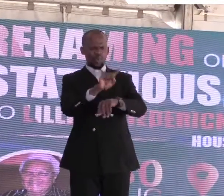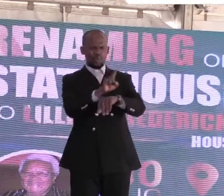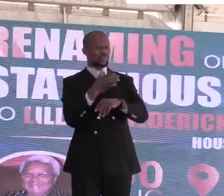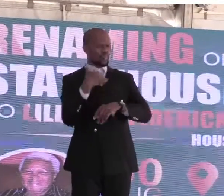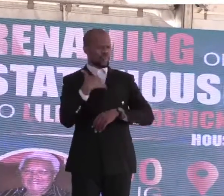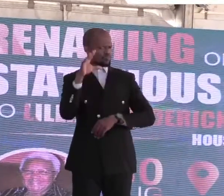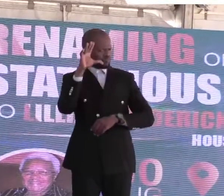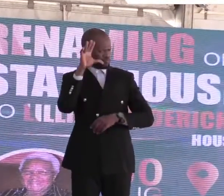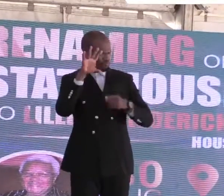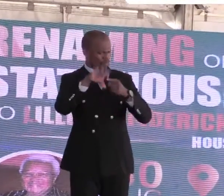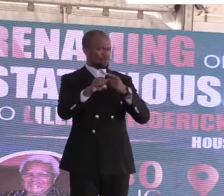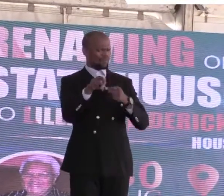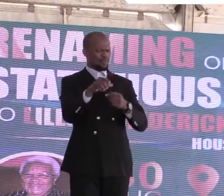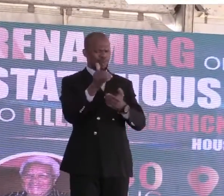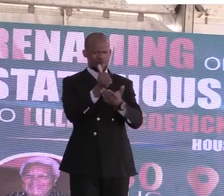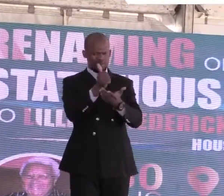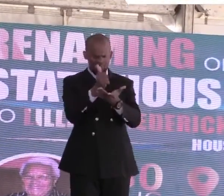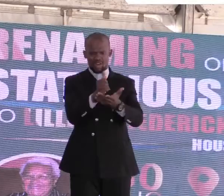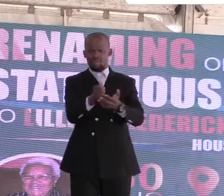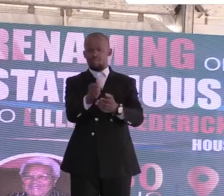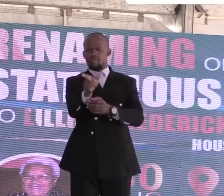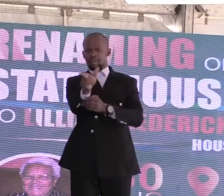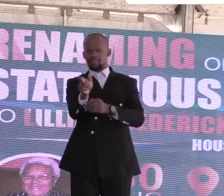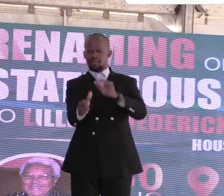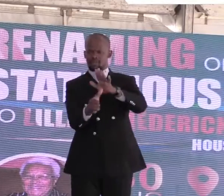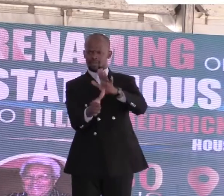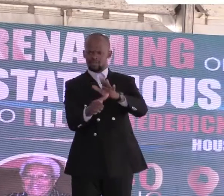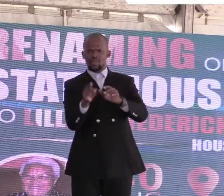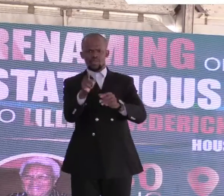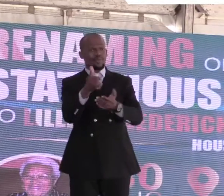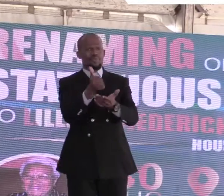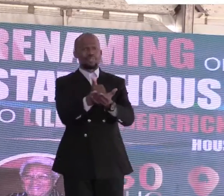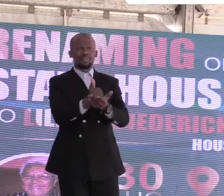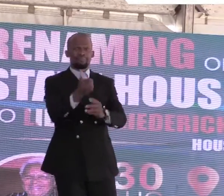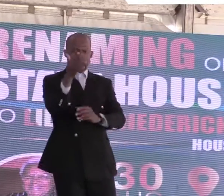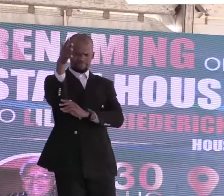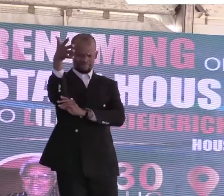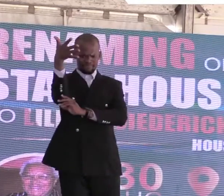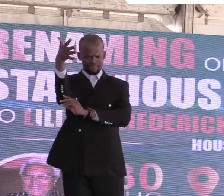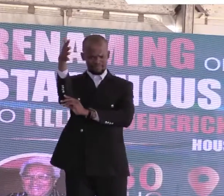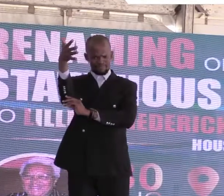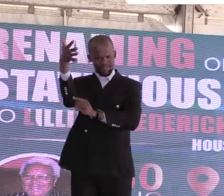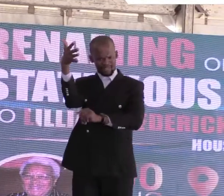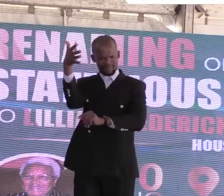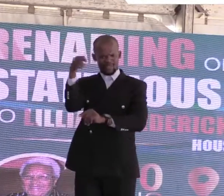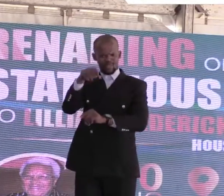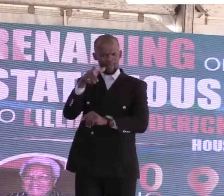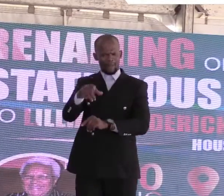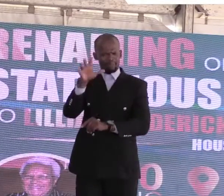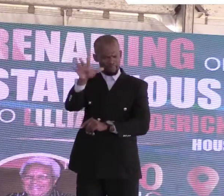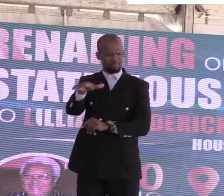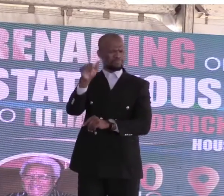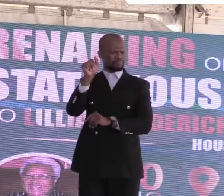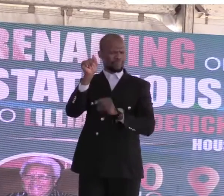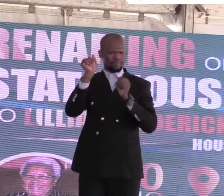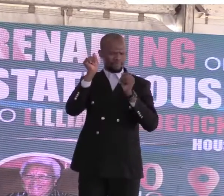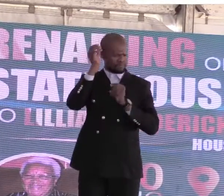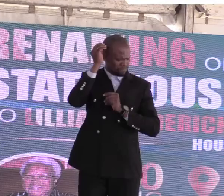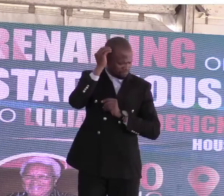realize you're sitting with a veteran, you're sitting at the foot of a tree and you must consume what they are saying to